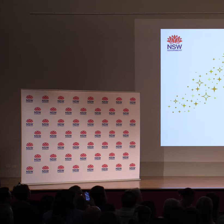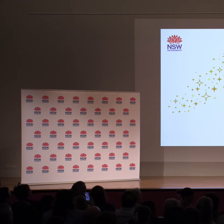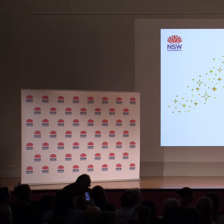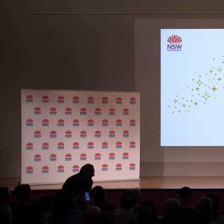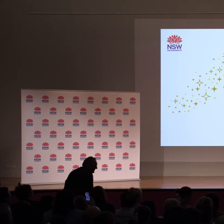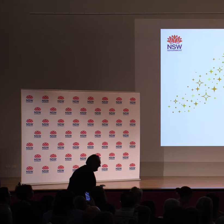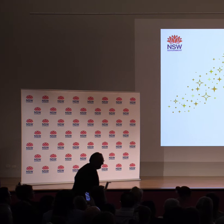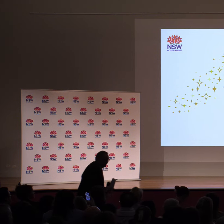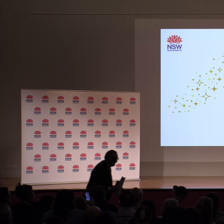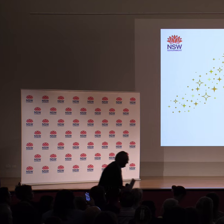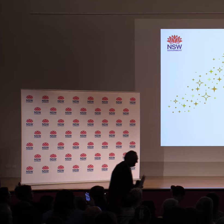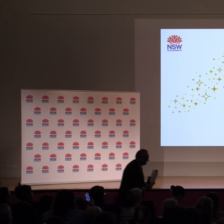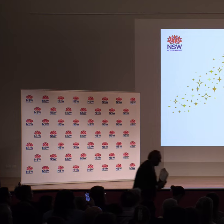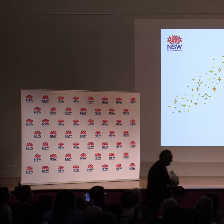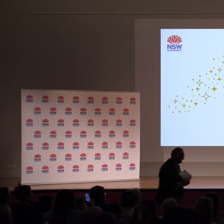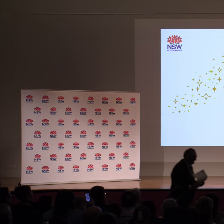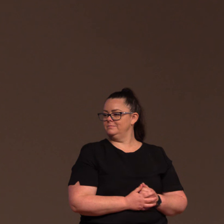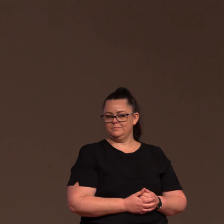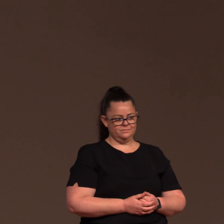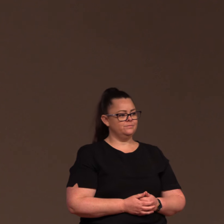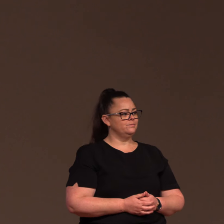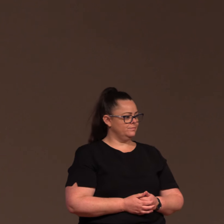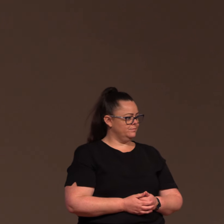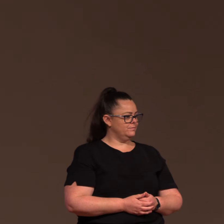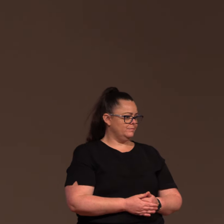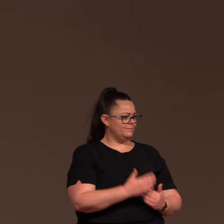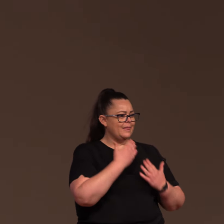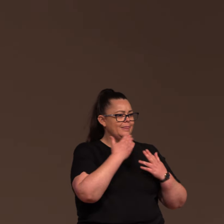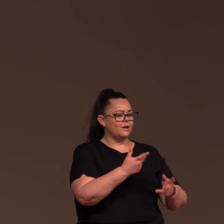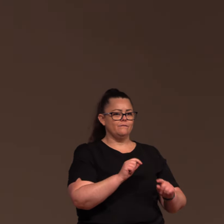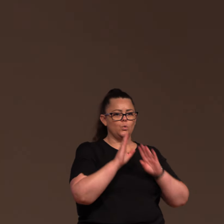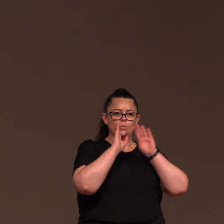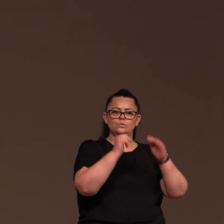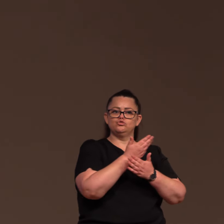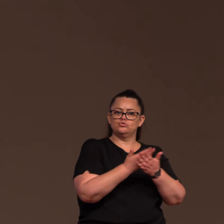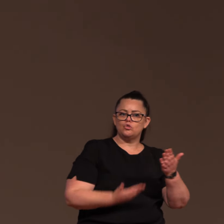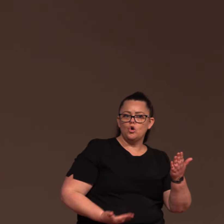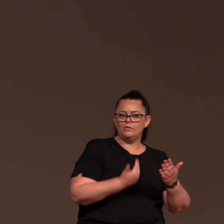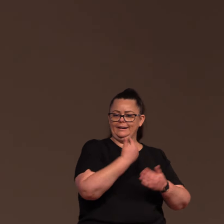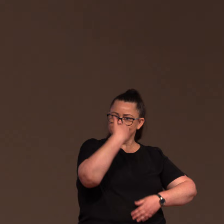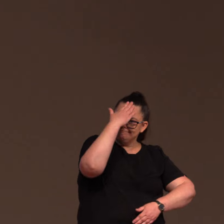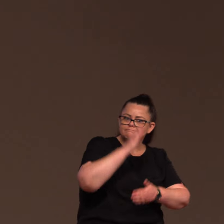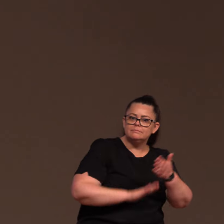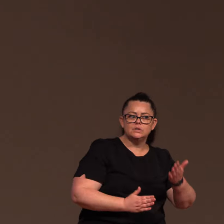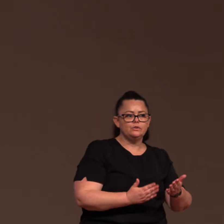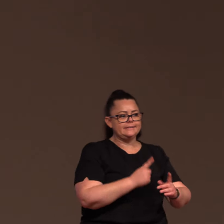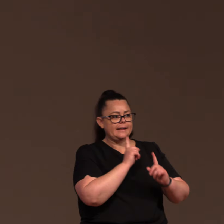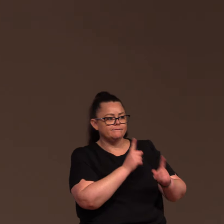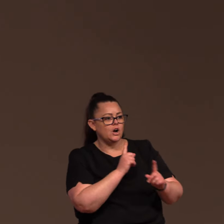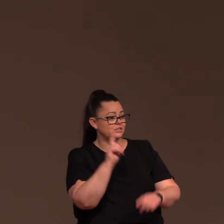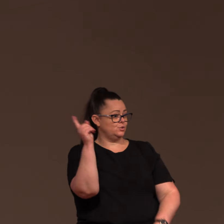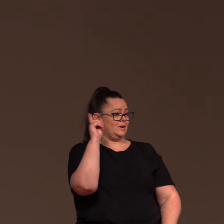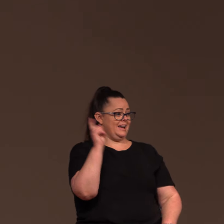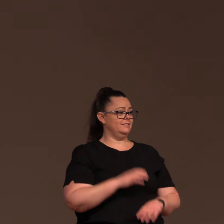Thank you very much, Tom, and thank you for great stories and expertise guiding us through today's celebration.